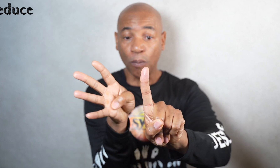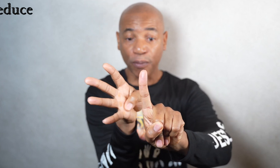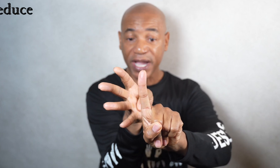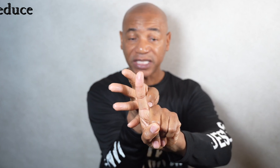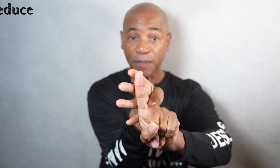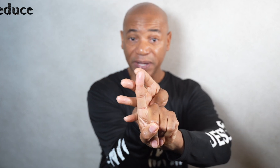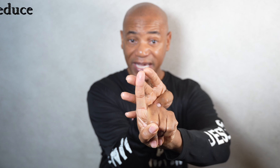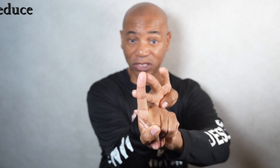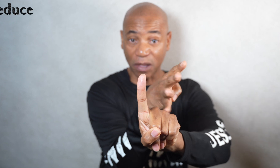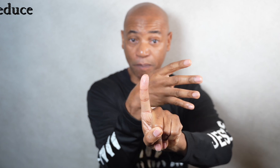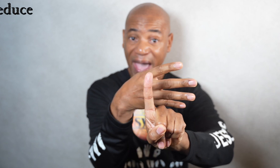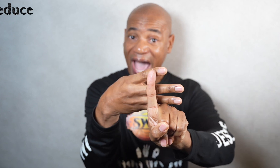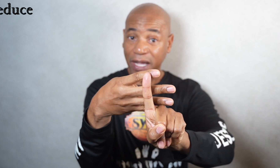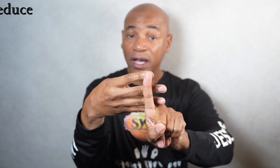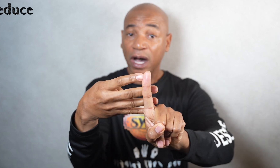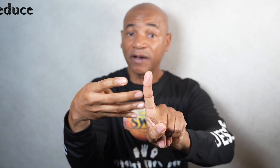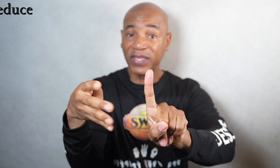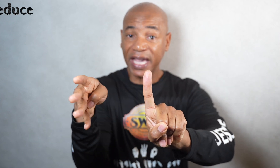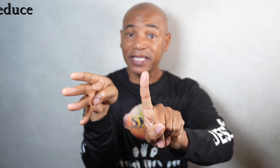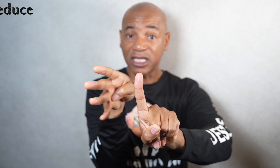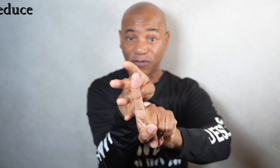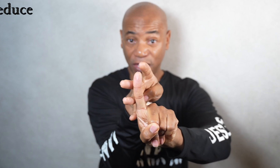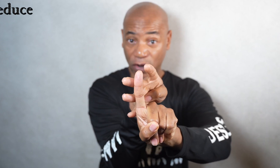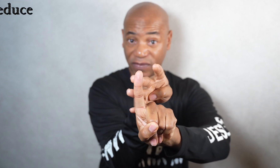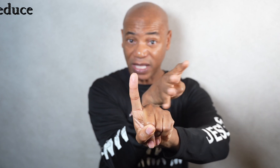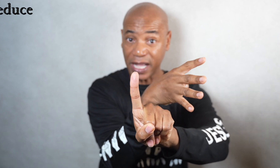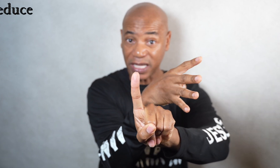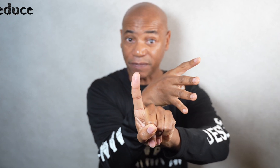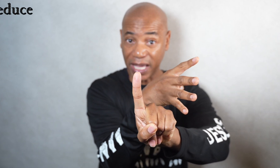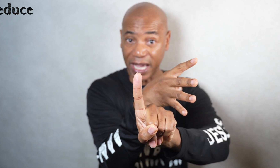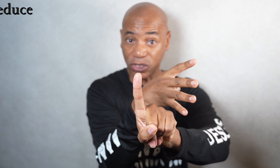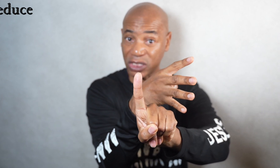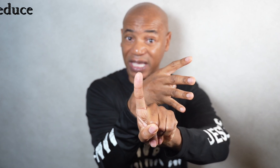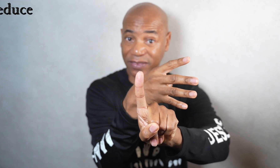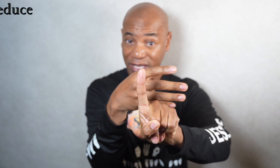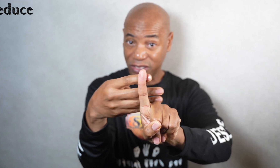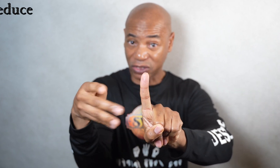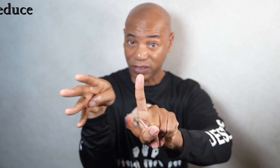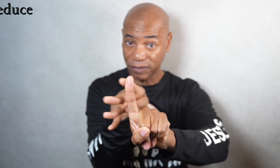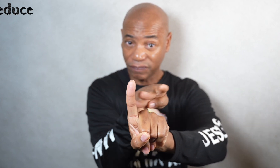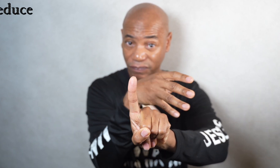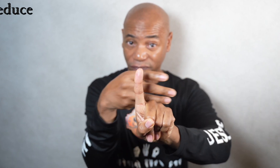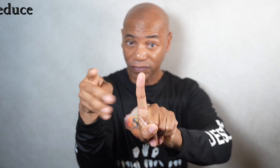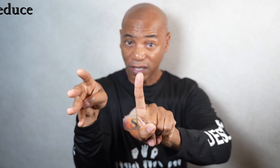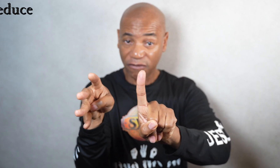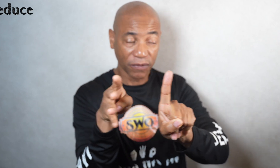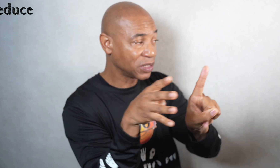brace up against the back of the index finger of the non-dominant hand just like this. from the